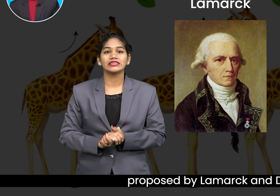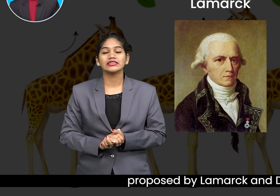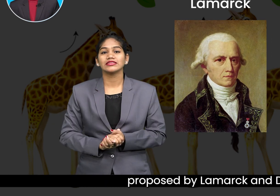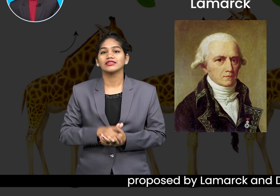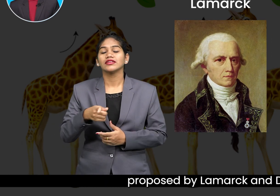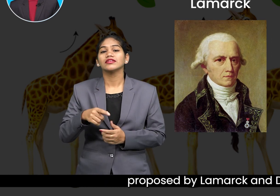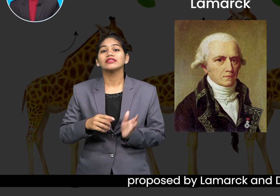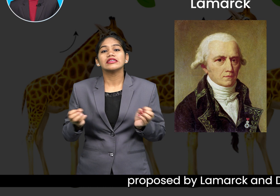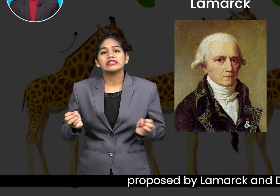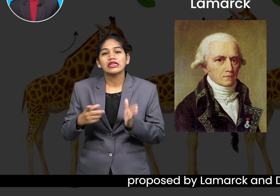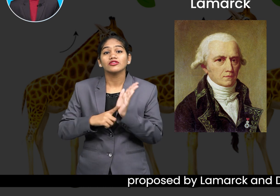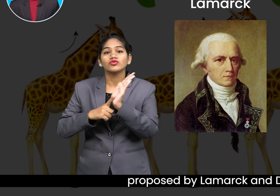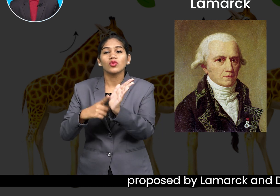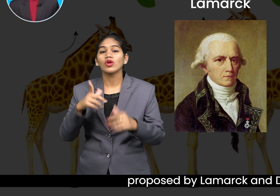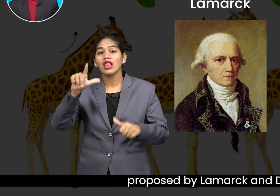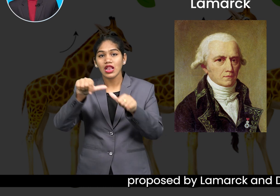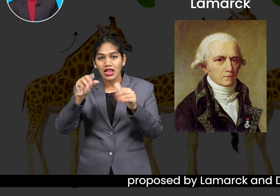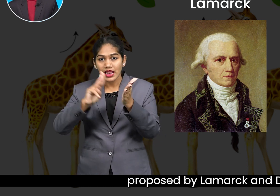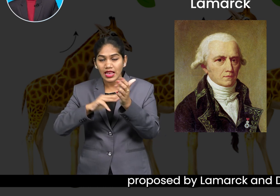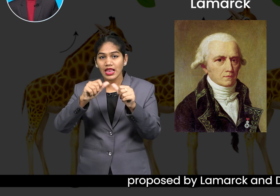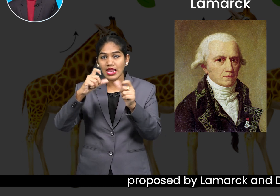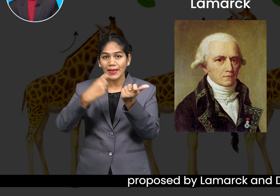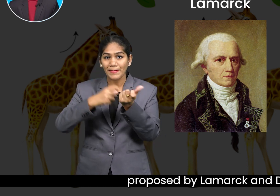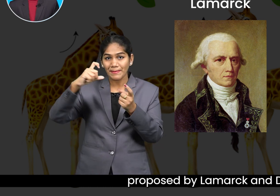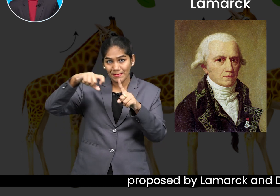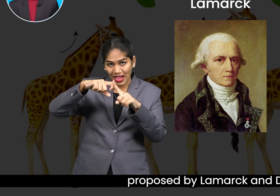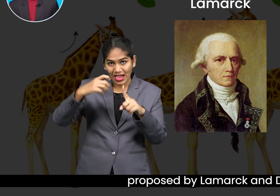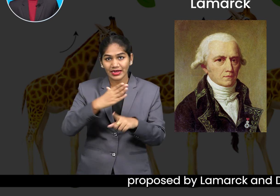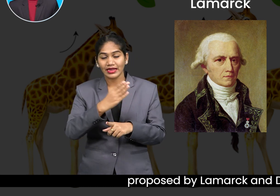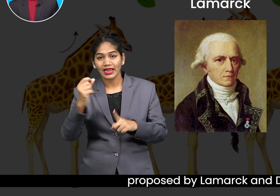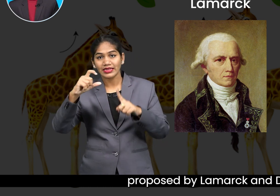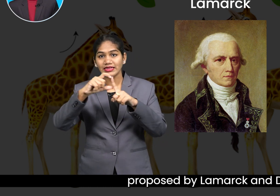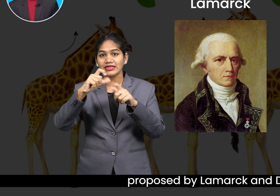by Lamarck and Darwin.